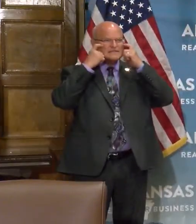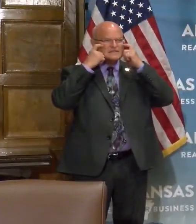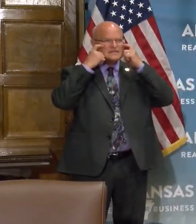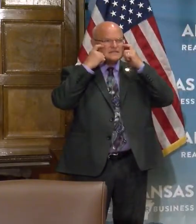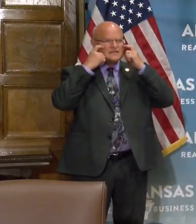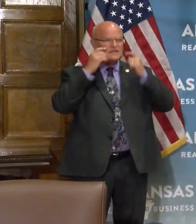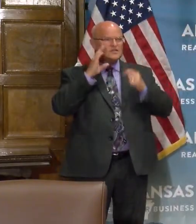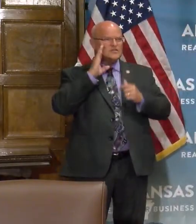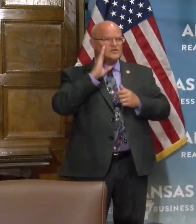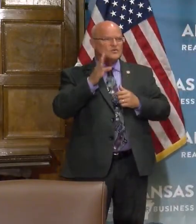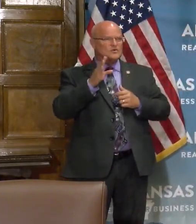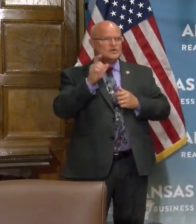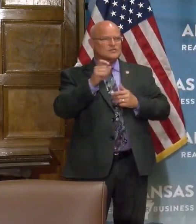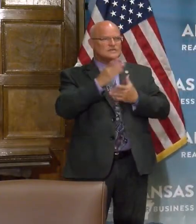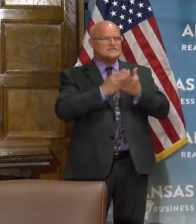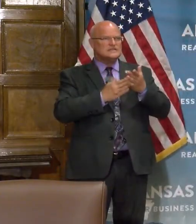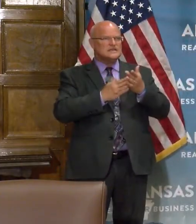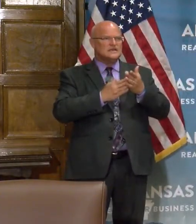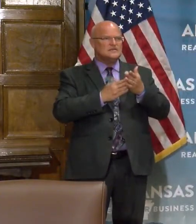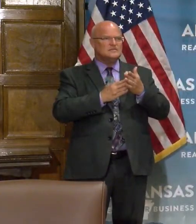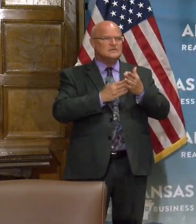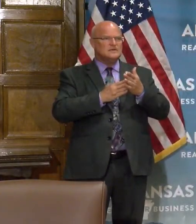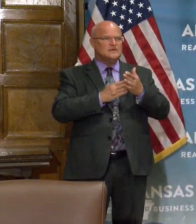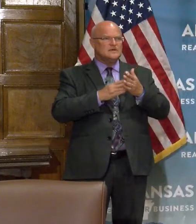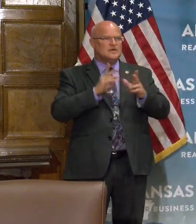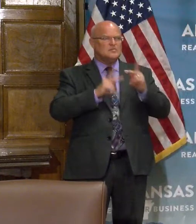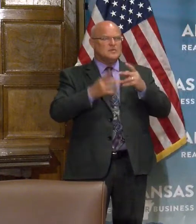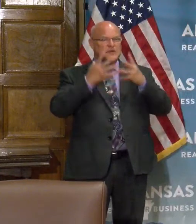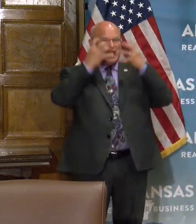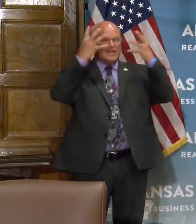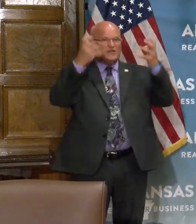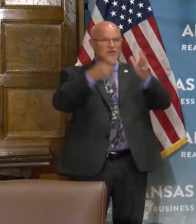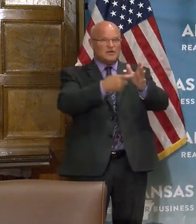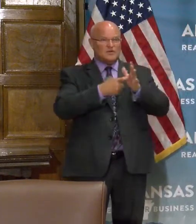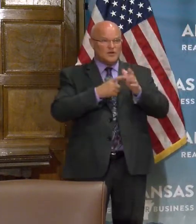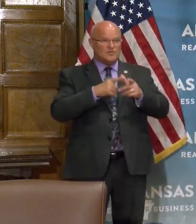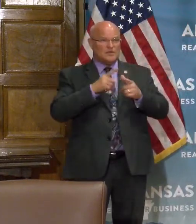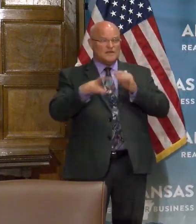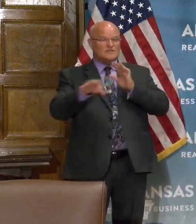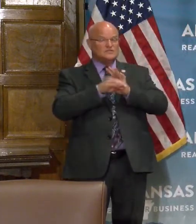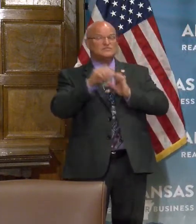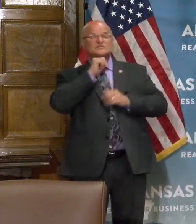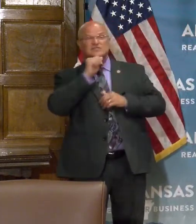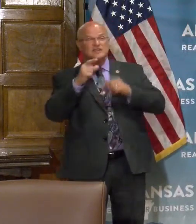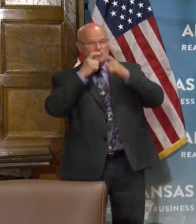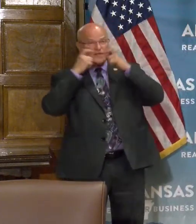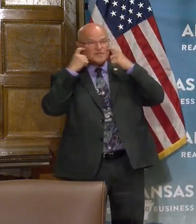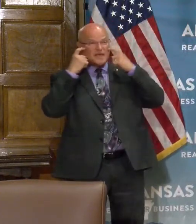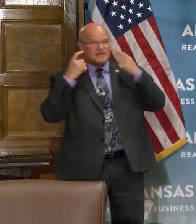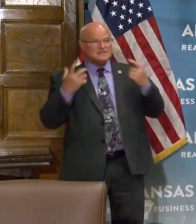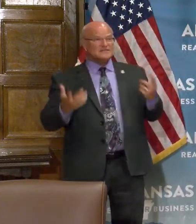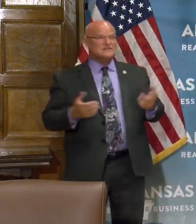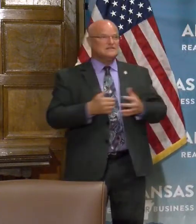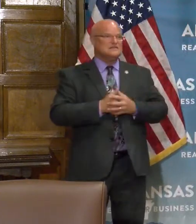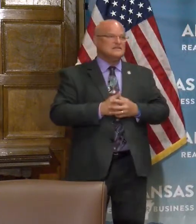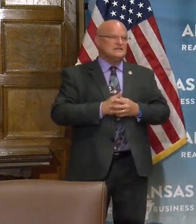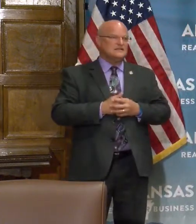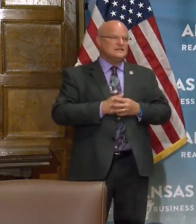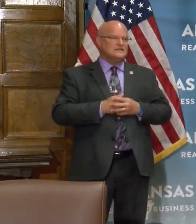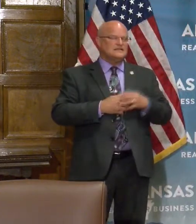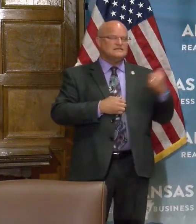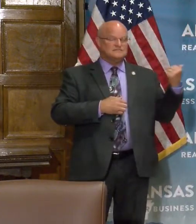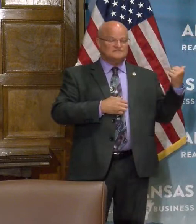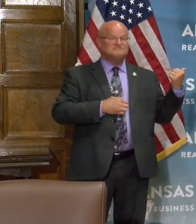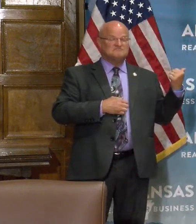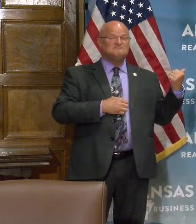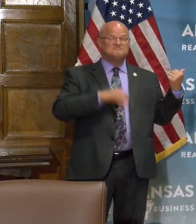masks, there'd be some kind of backlash, people would be angry about a requirement and then choosing not to wear masks? I think